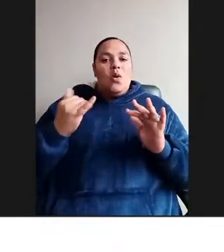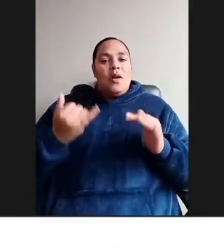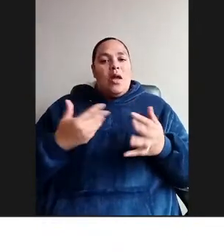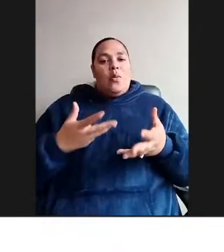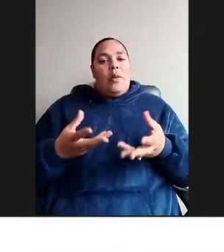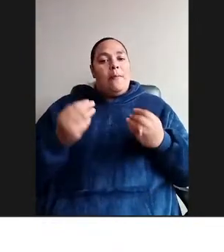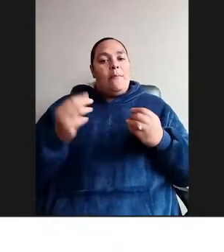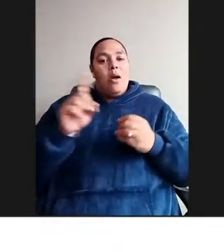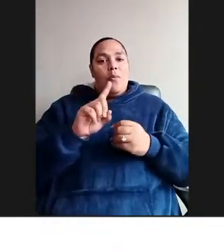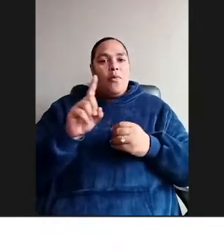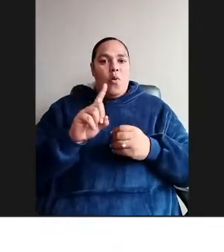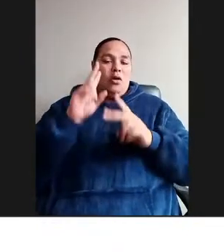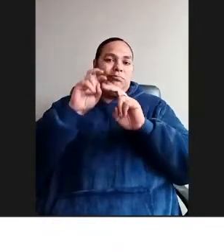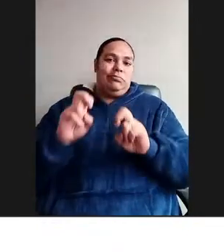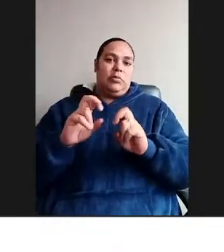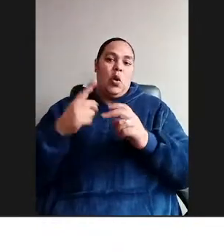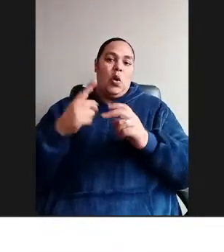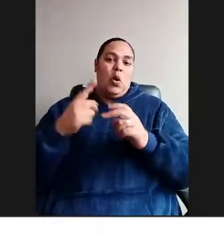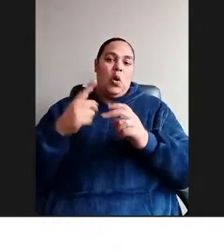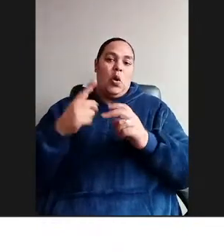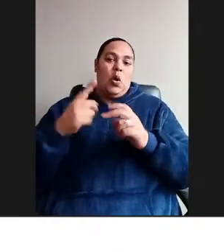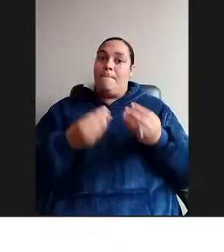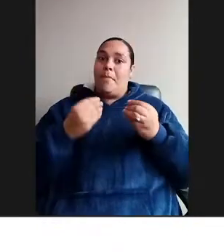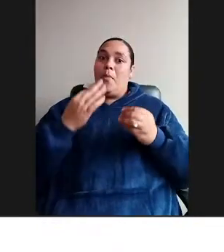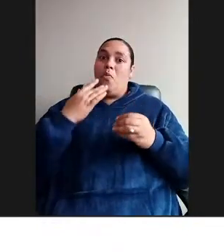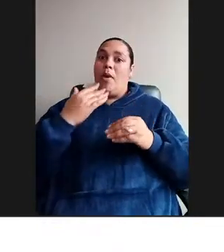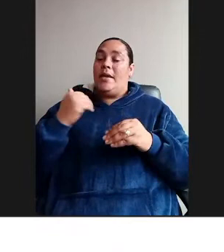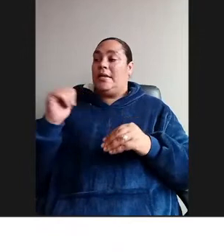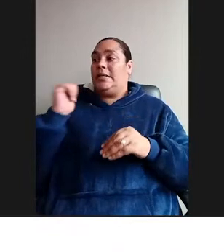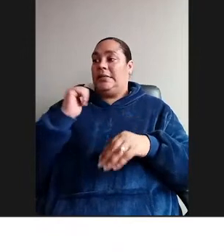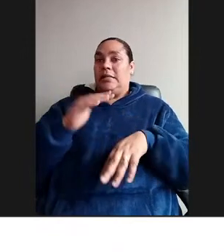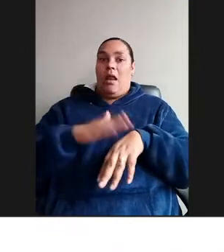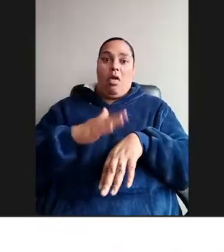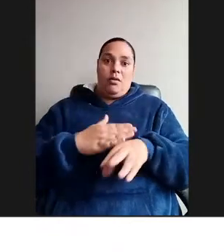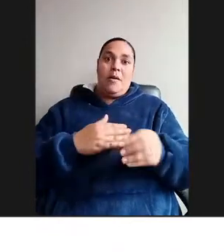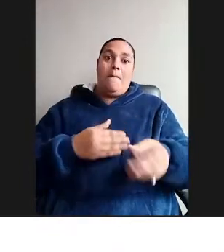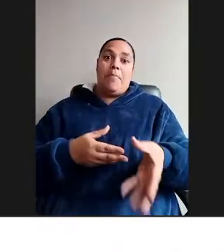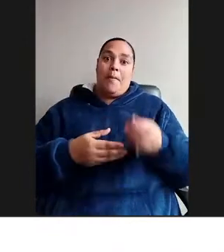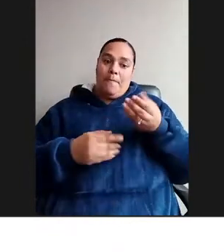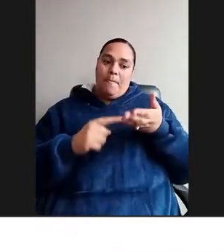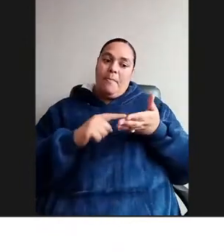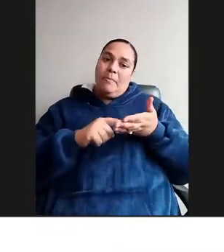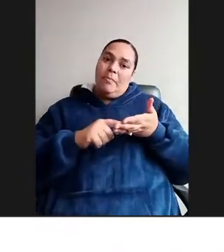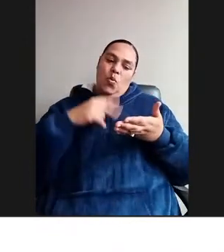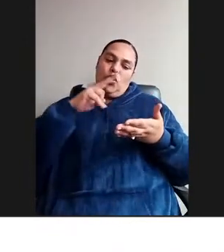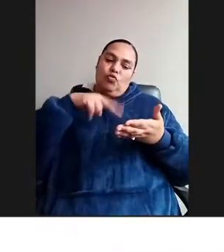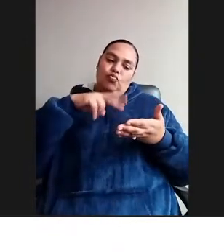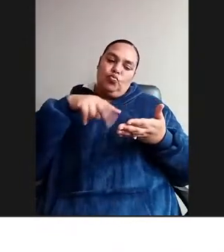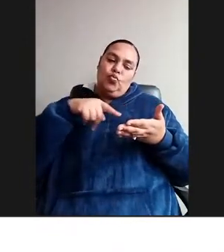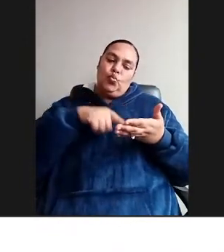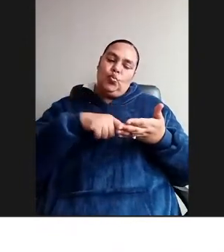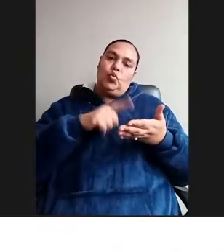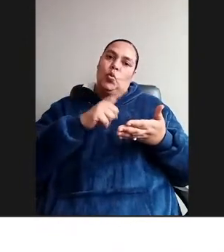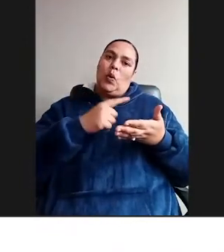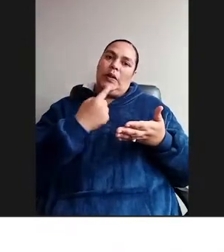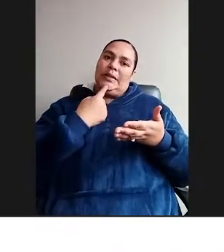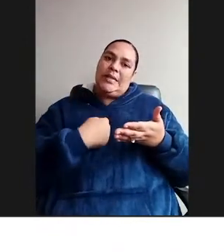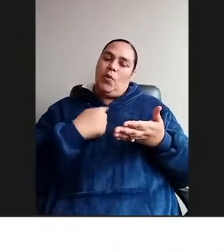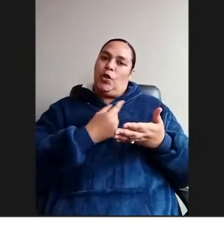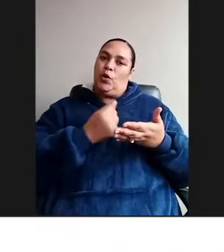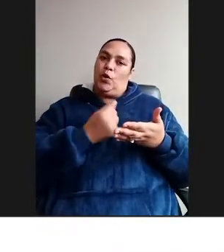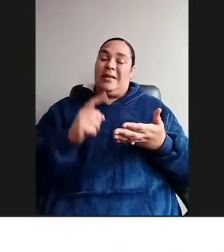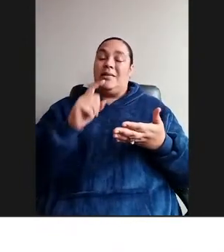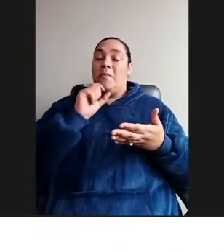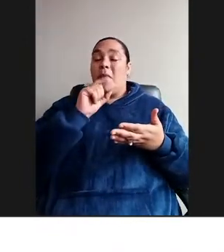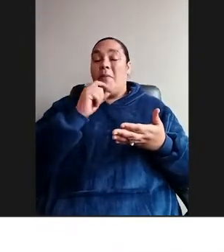audit report late yesterday, and so we are looking at the recommendations. As the Secretary had indicated, some of